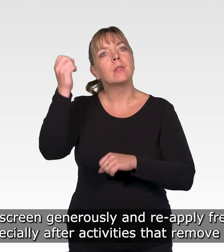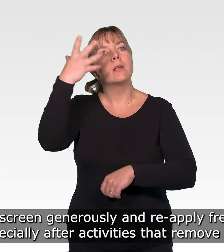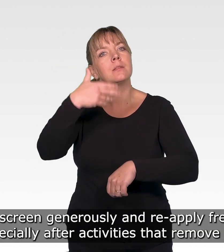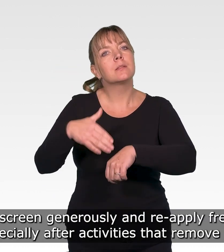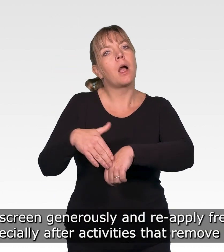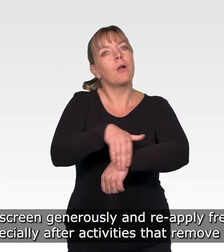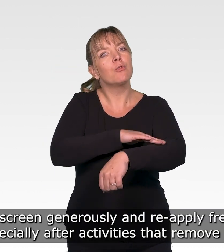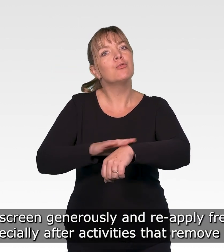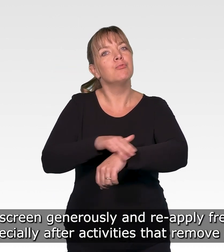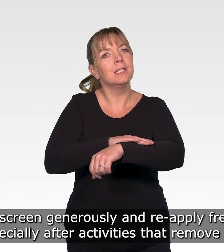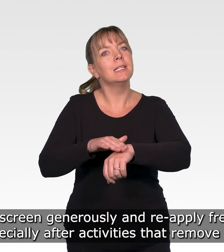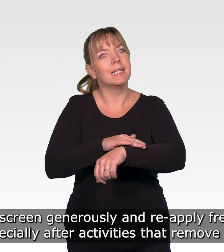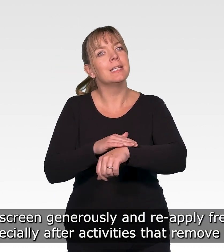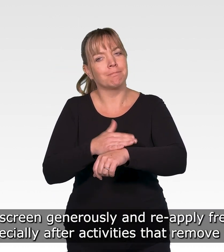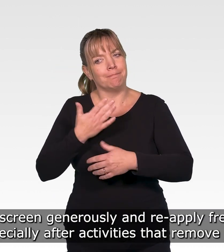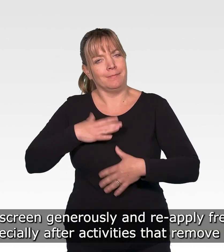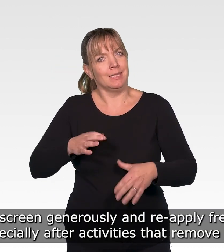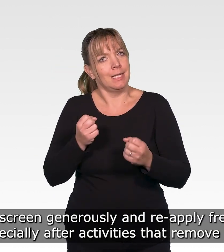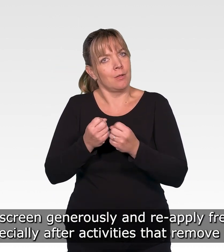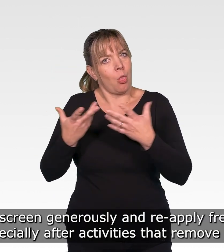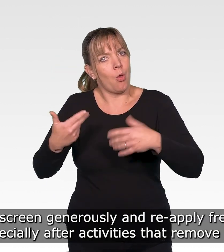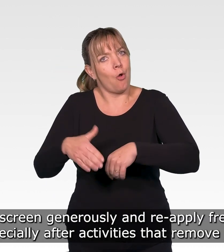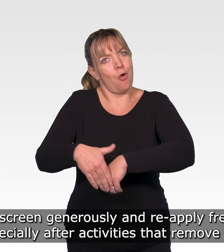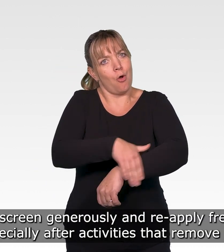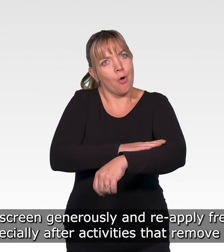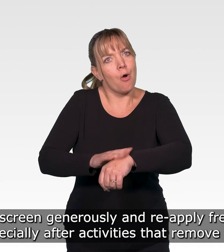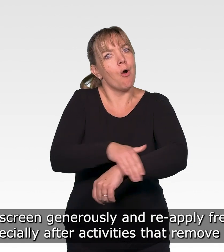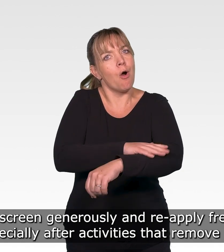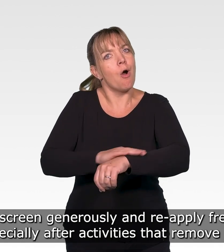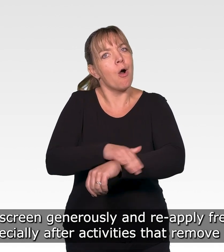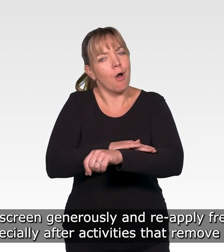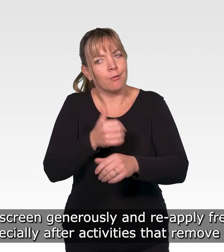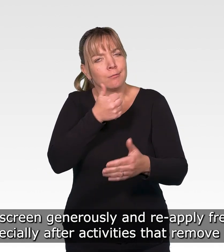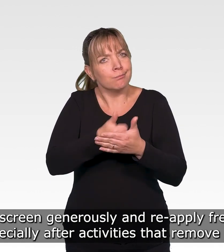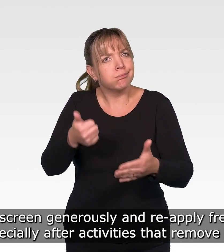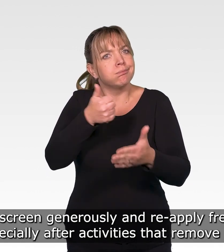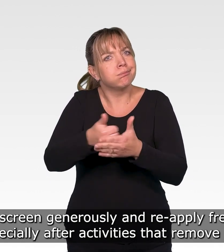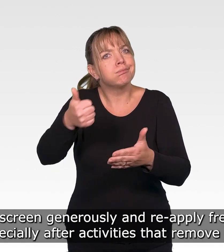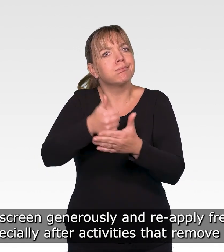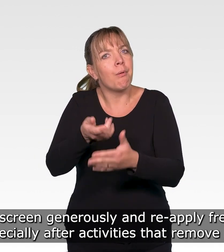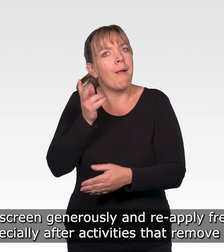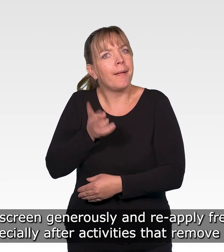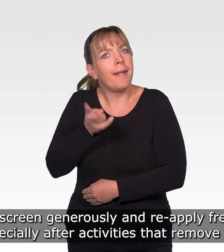Apply sunscreen generously and reapply frequently, especially after activities that remove it.